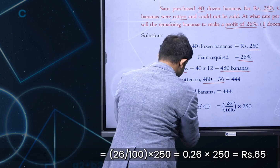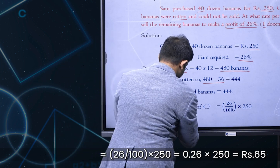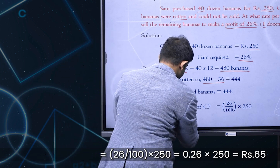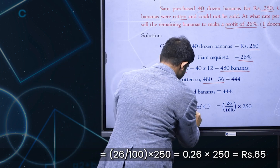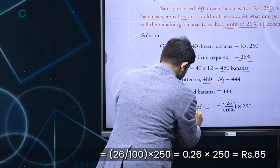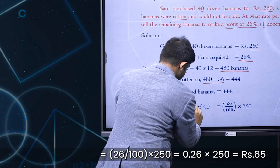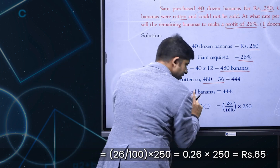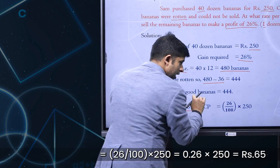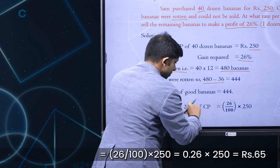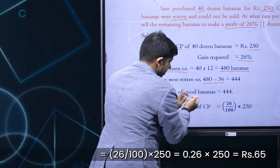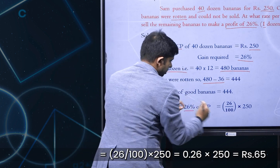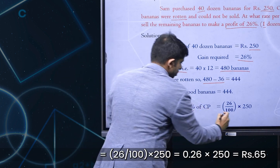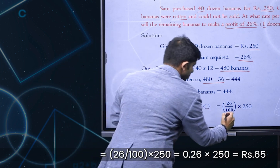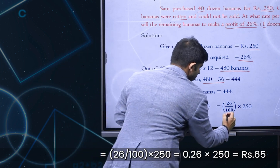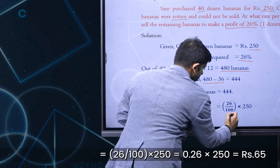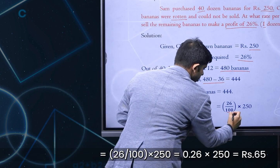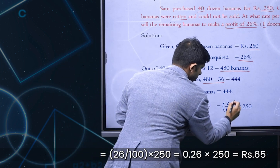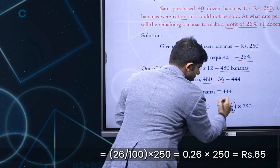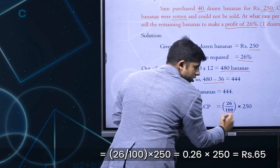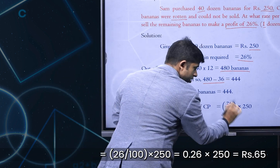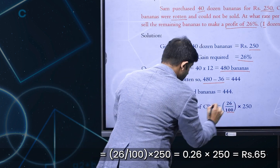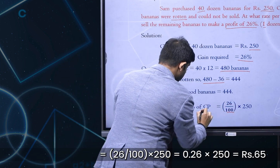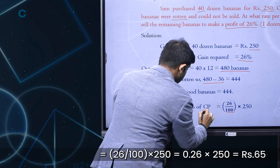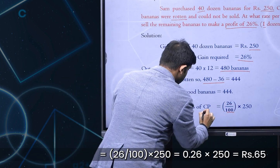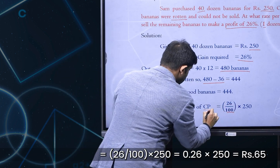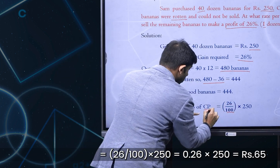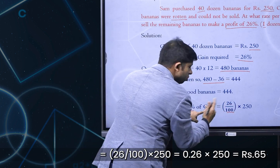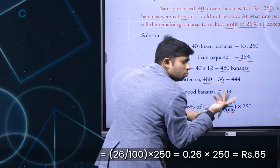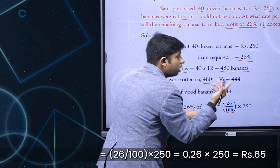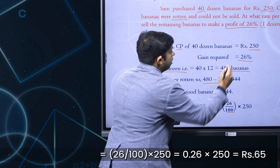to 26 by 100 into 250